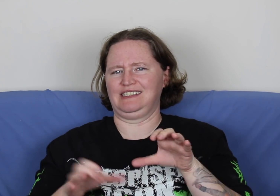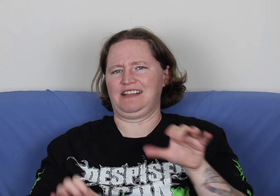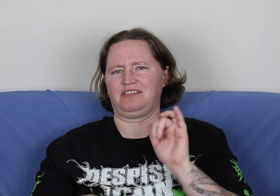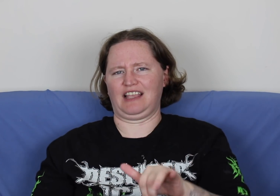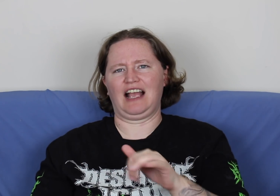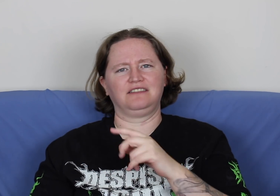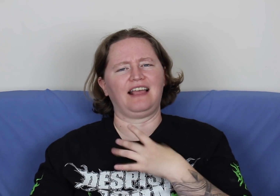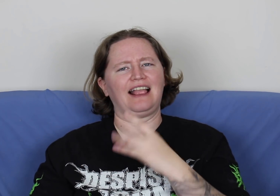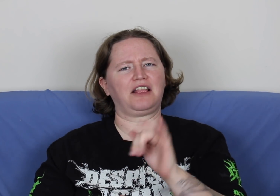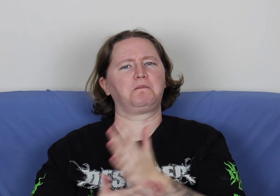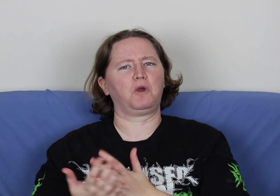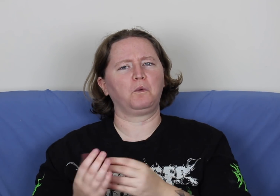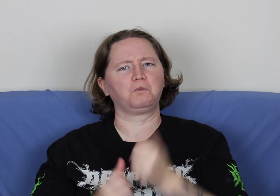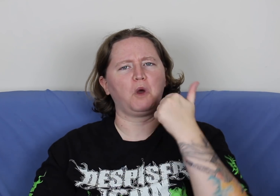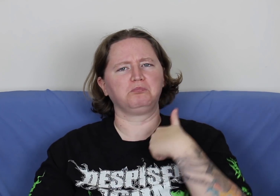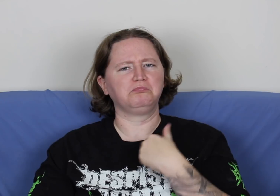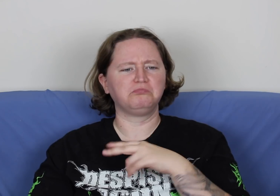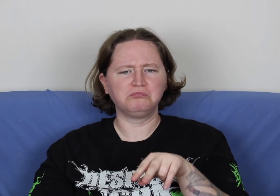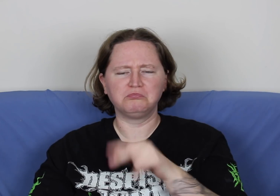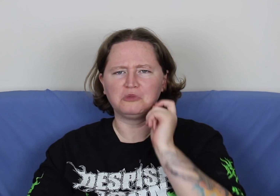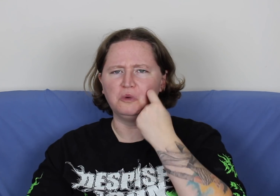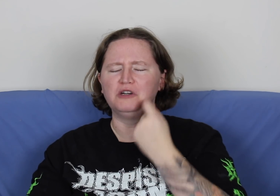just seeing what she did. So I like that part the most.